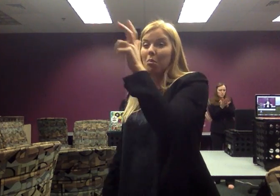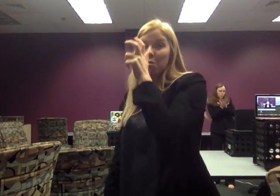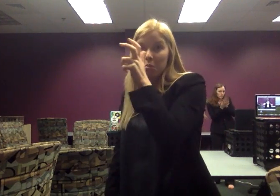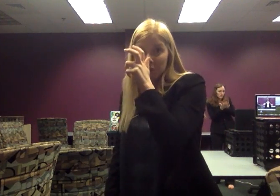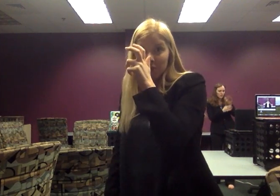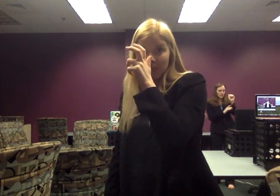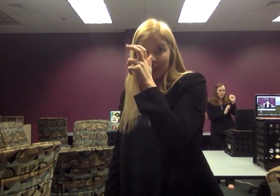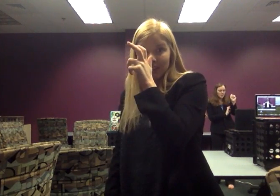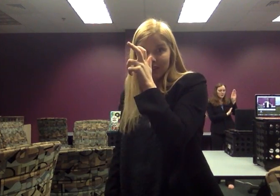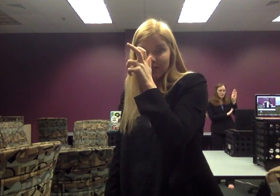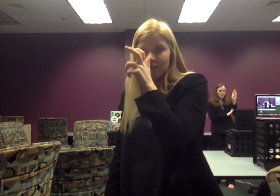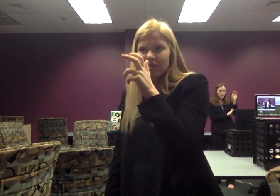a flower.